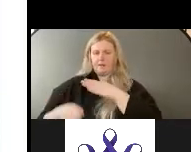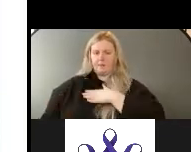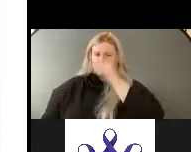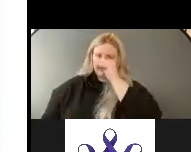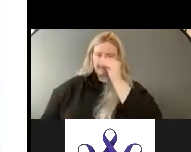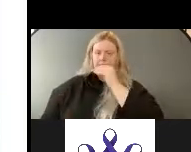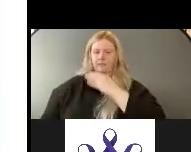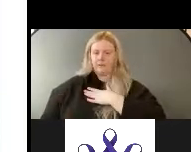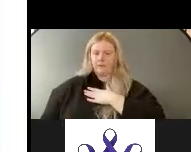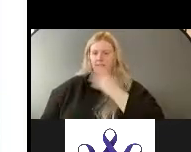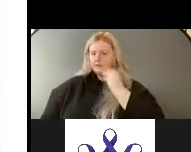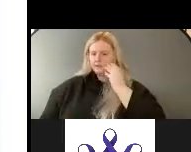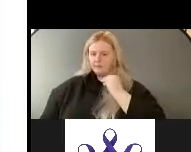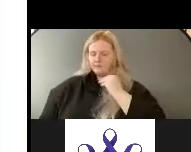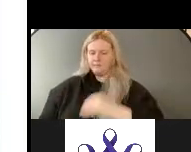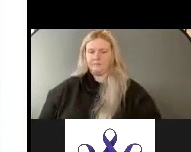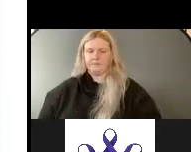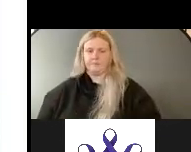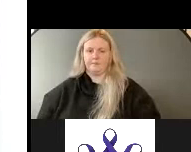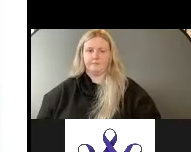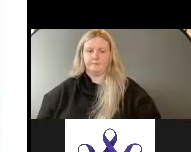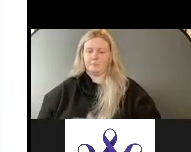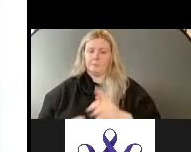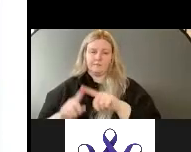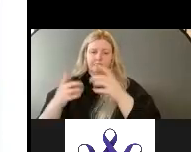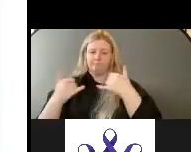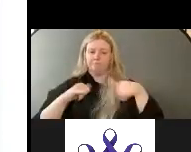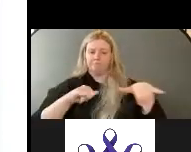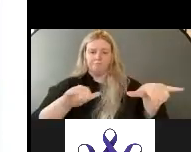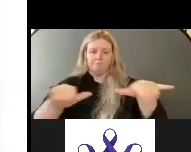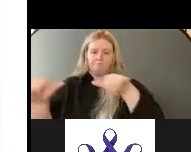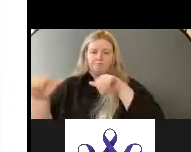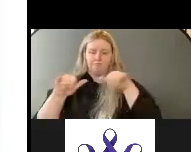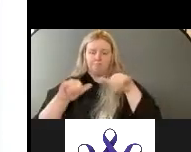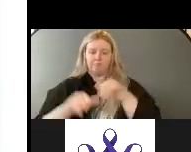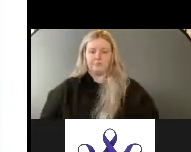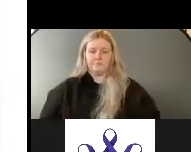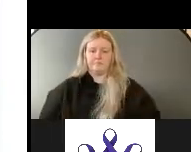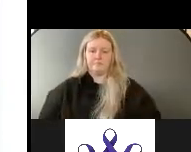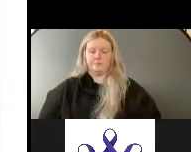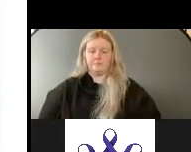life. So it's so common, and I do think it's powerful to